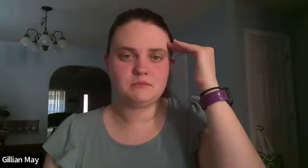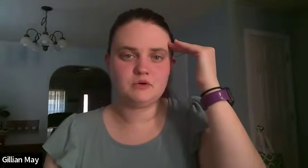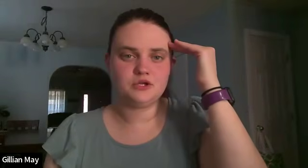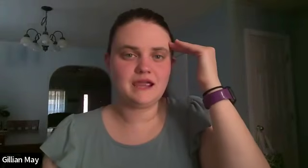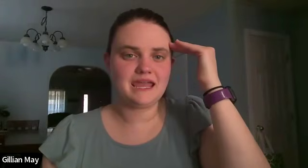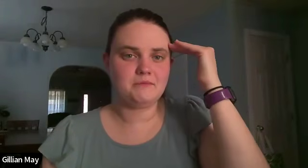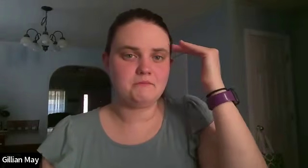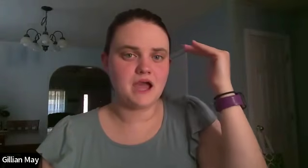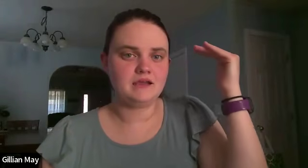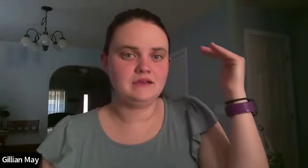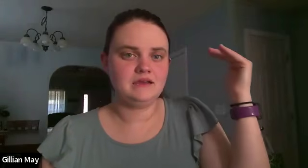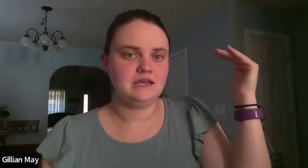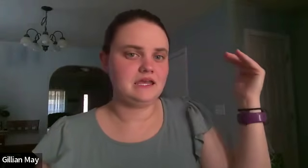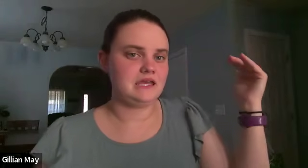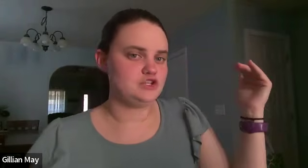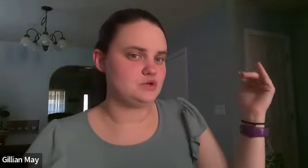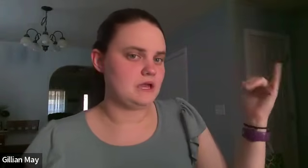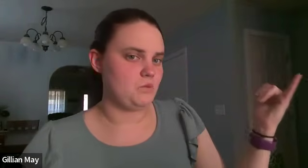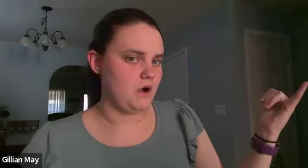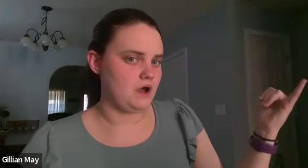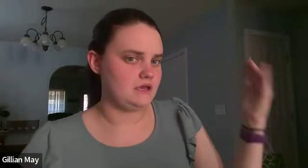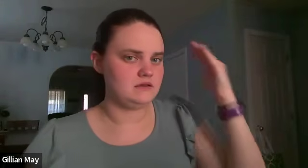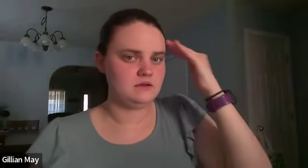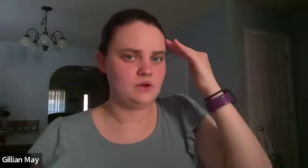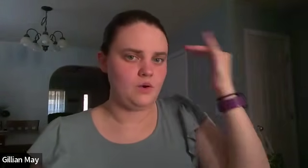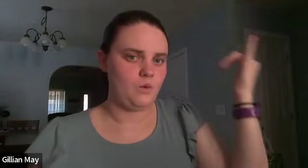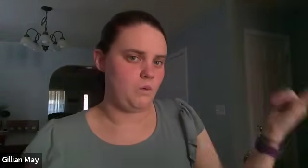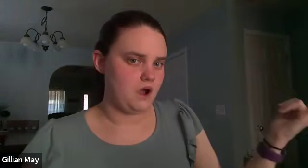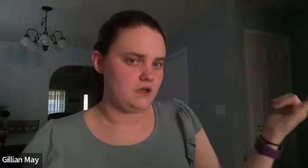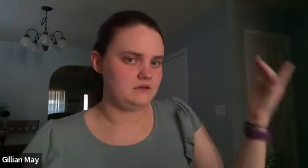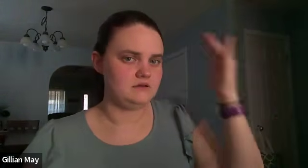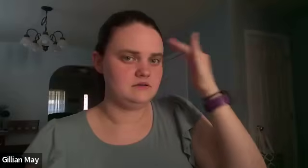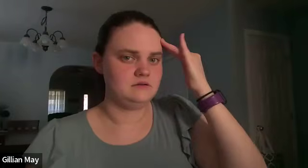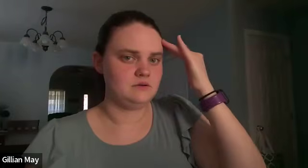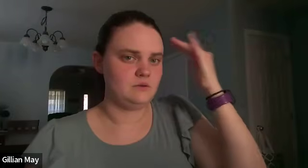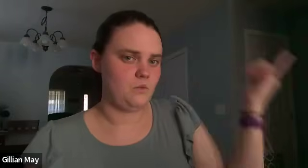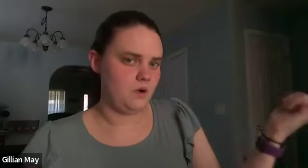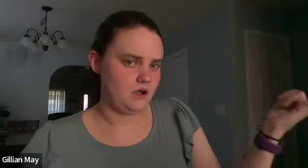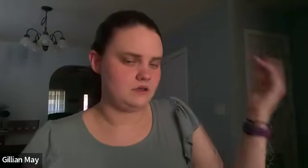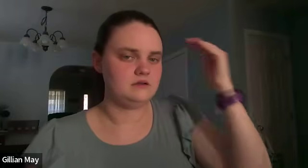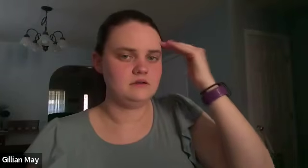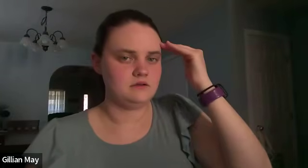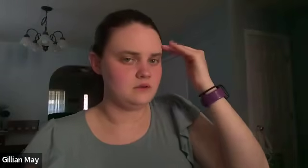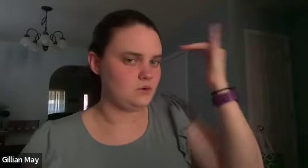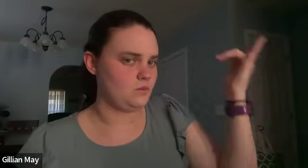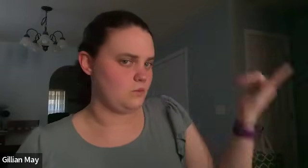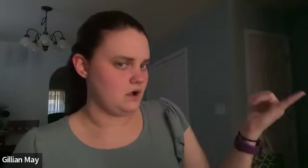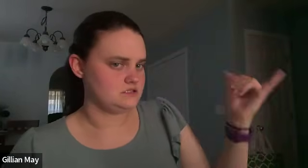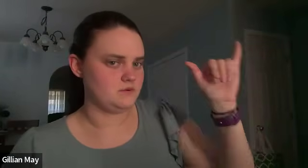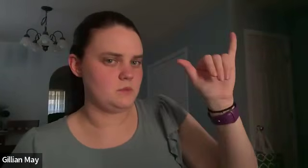going to pull your hand back into a Y. Y. Y. Y. So if you